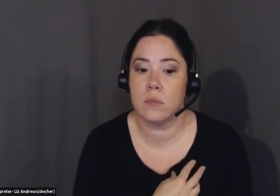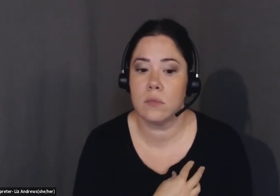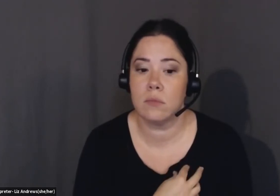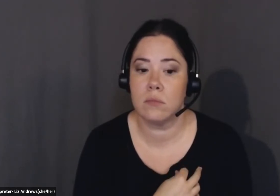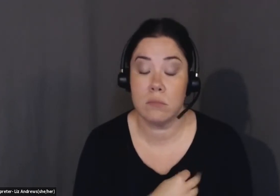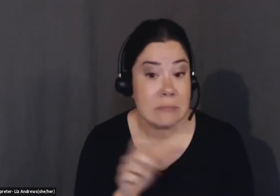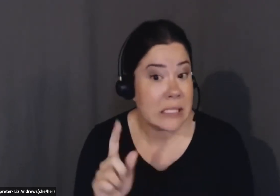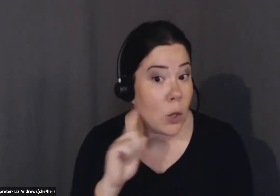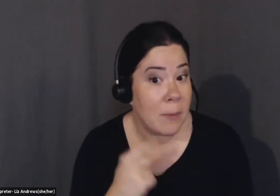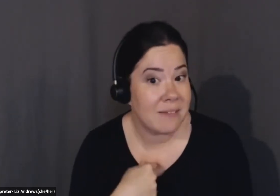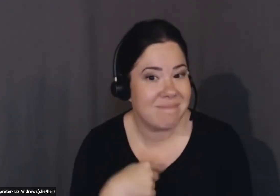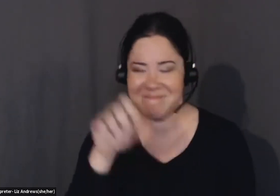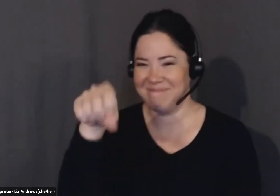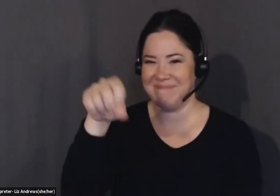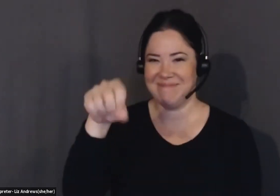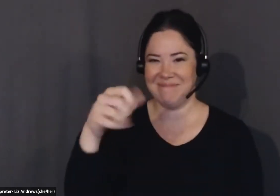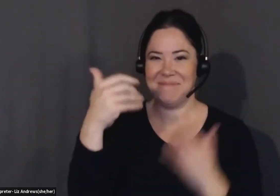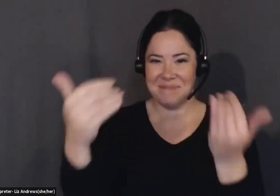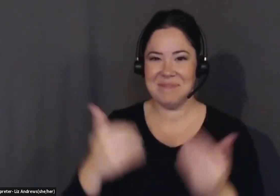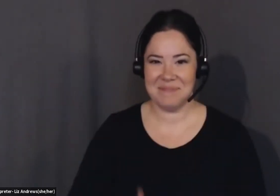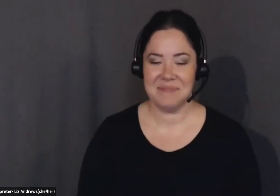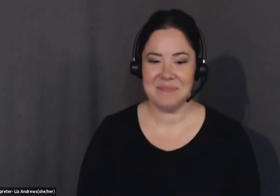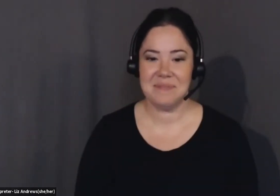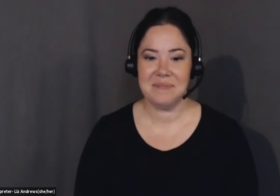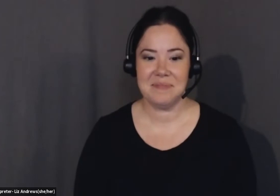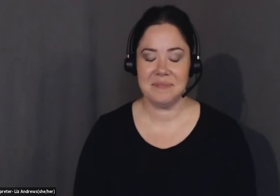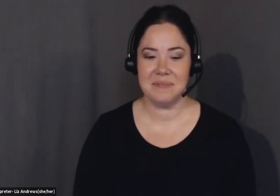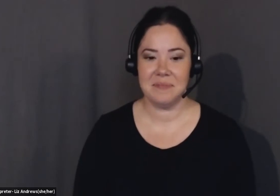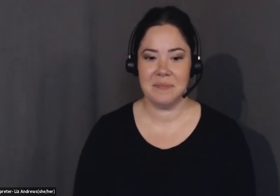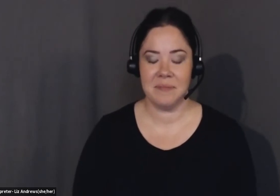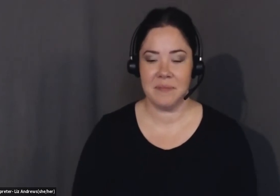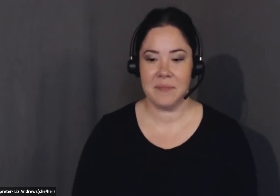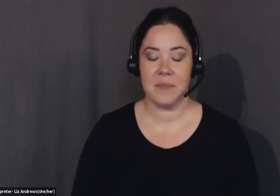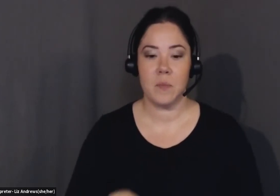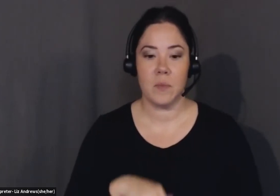Can you hear me? Yep, we can. Okay, I must be facing the wrong microphone.